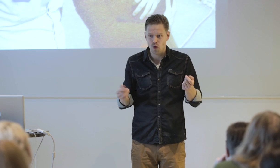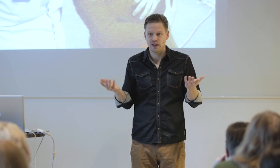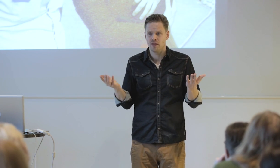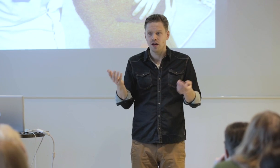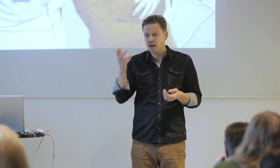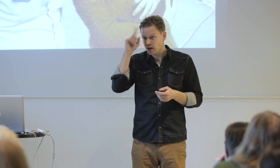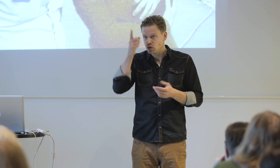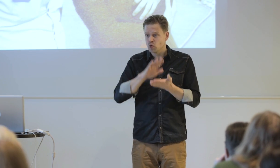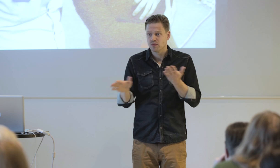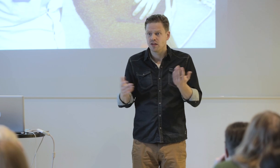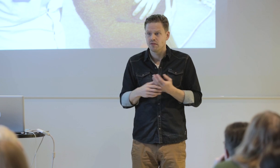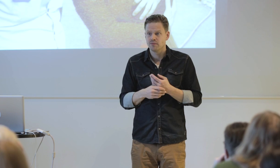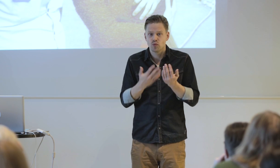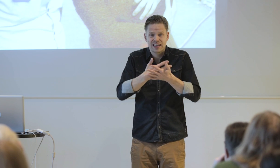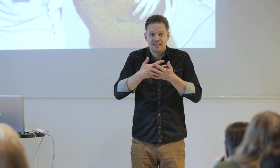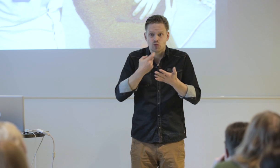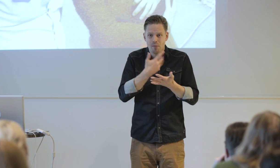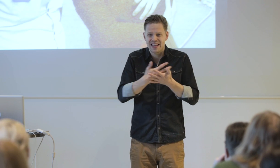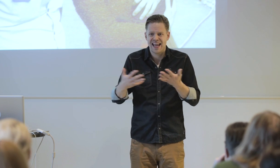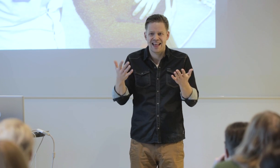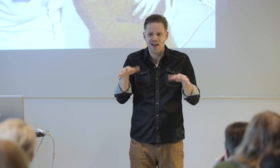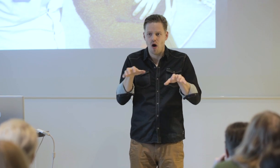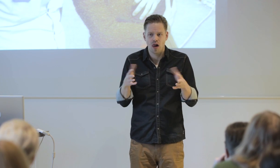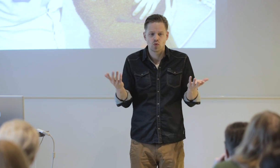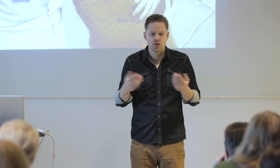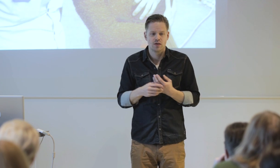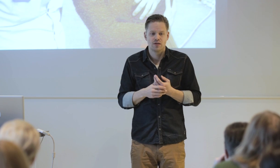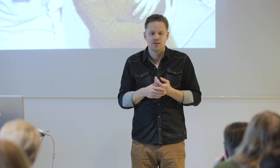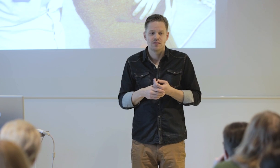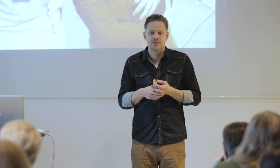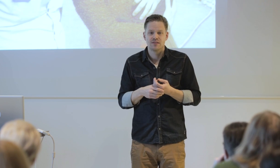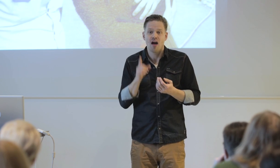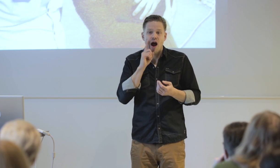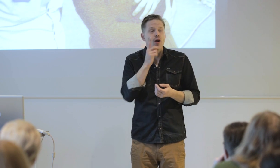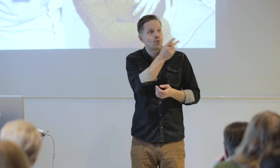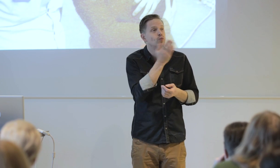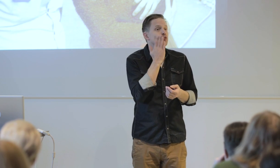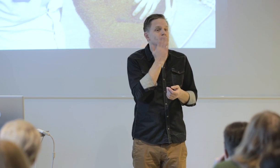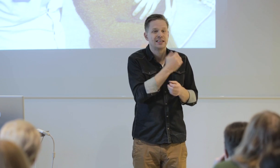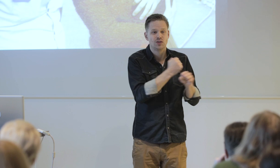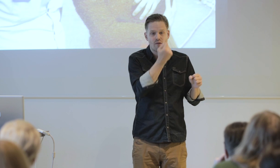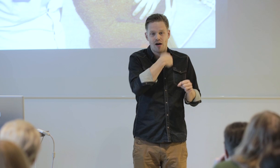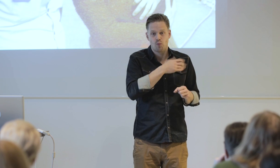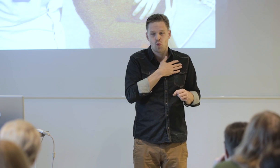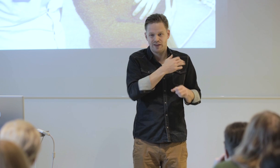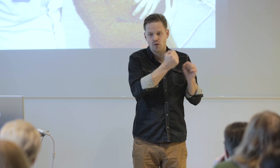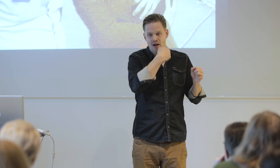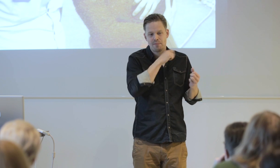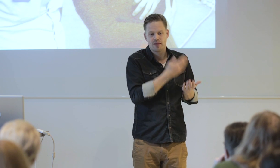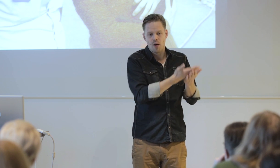How do you fill out the tax forms? They didn't know that. Because it was all in Finnish. They didn't have that good a command in Finnish. They would always ask for